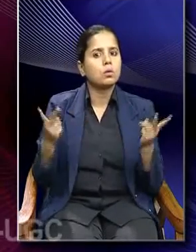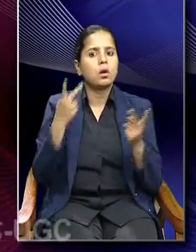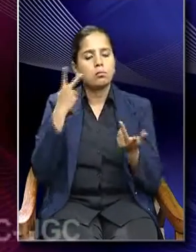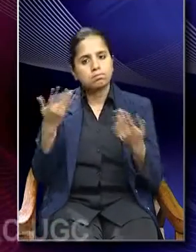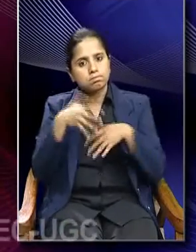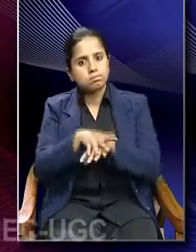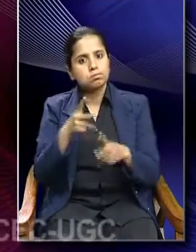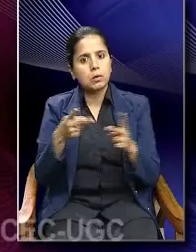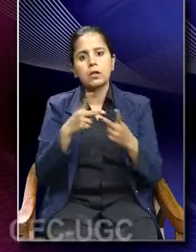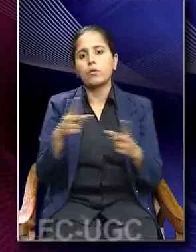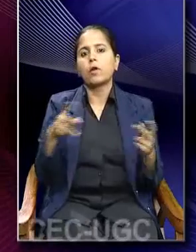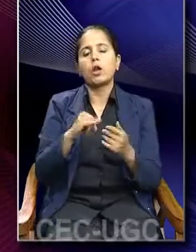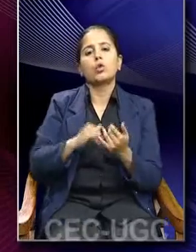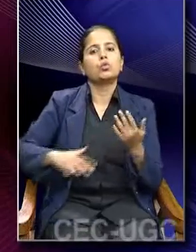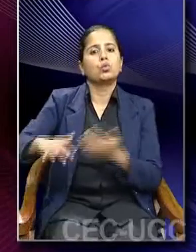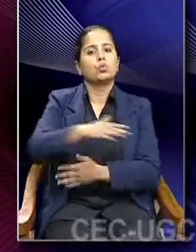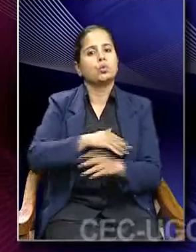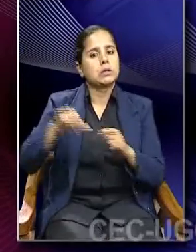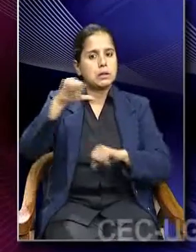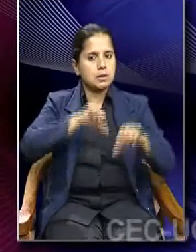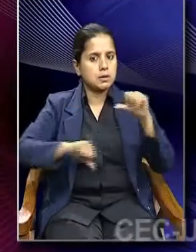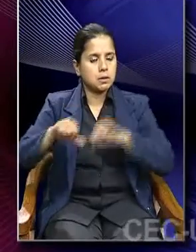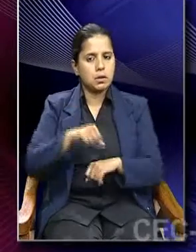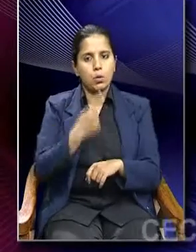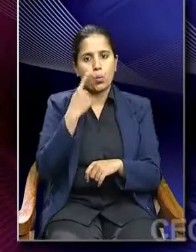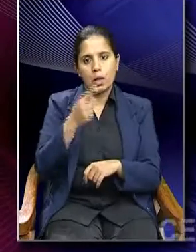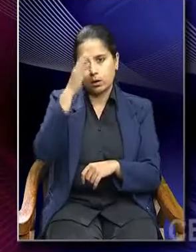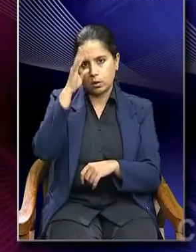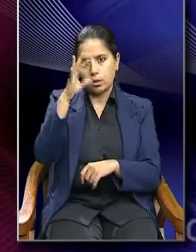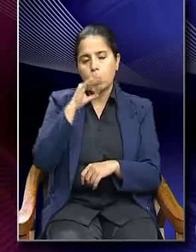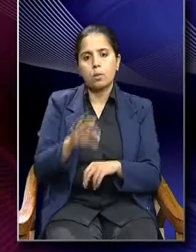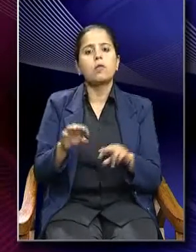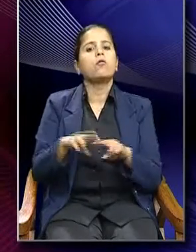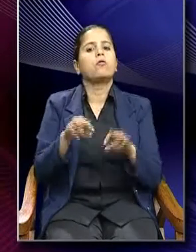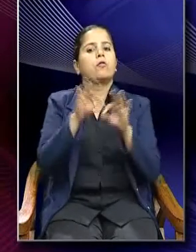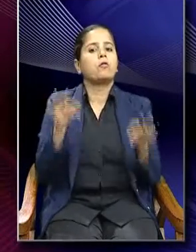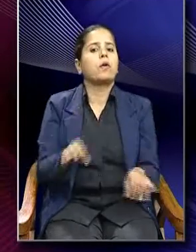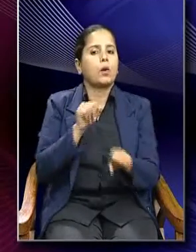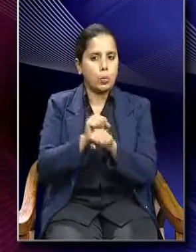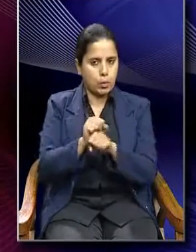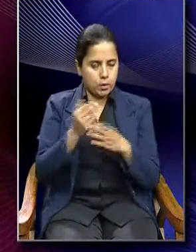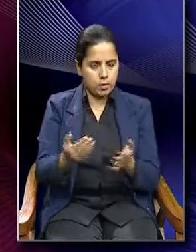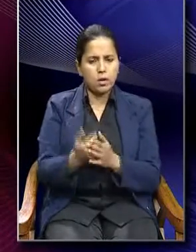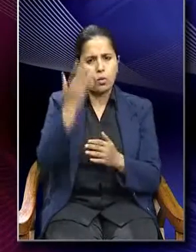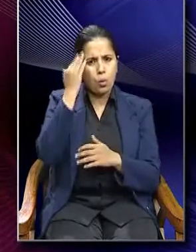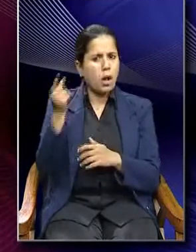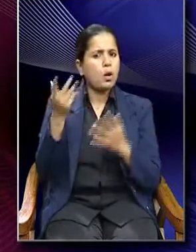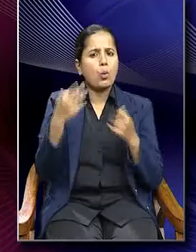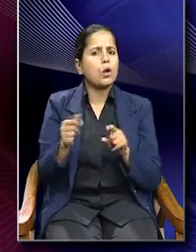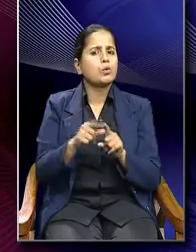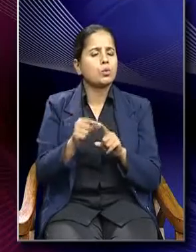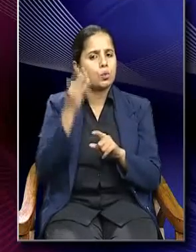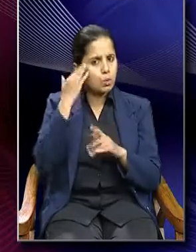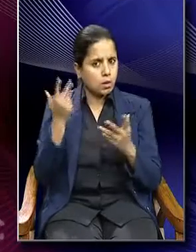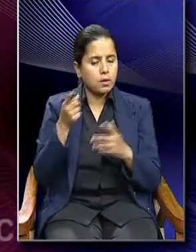integrate different social sciences into one theoretical framework. And why did he want to do this?